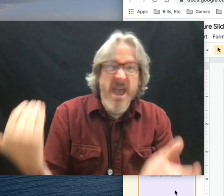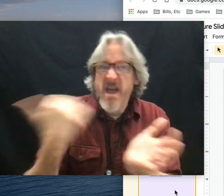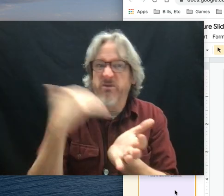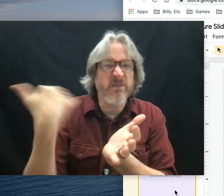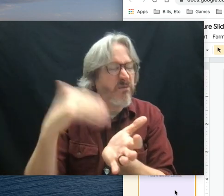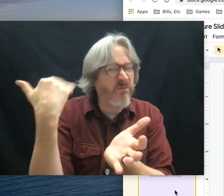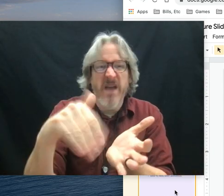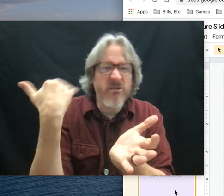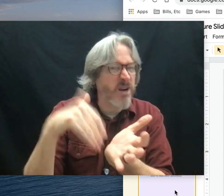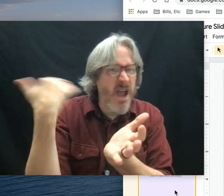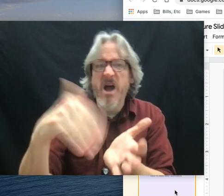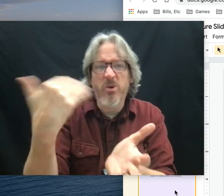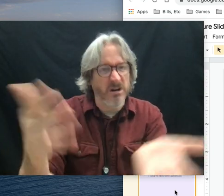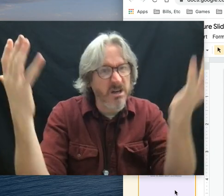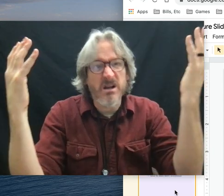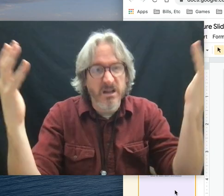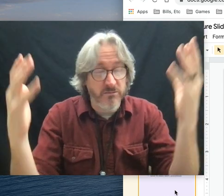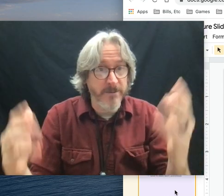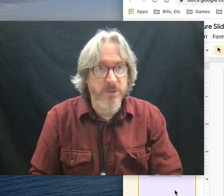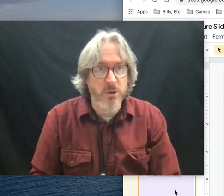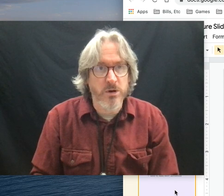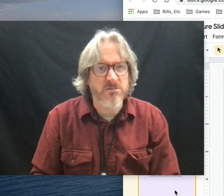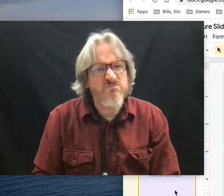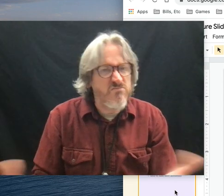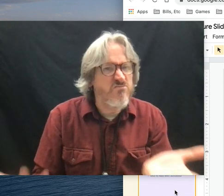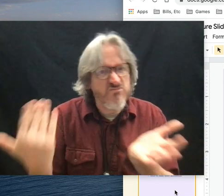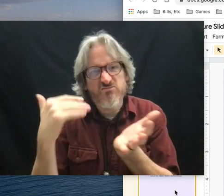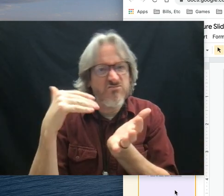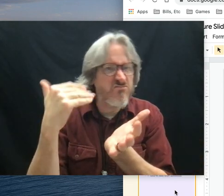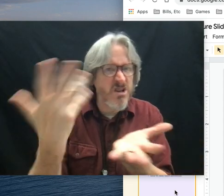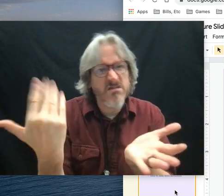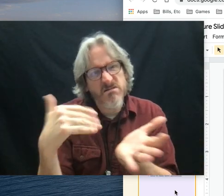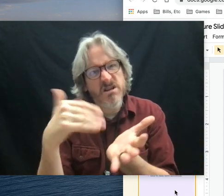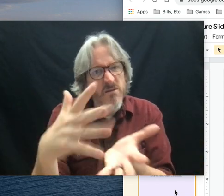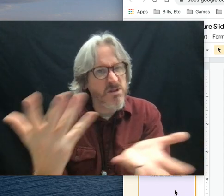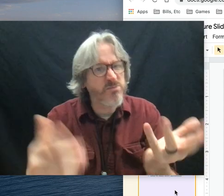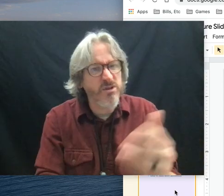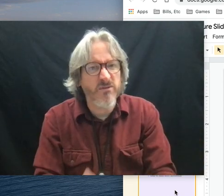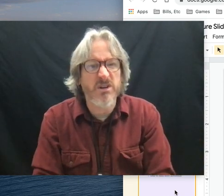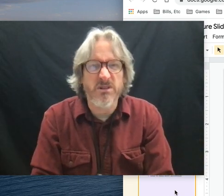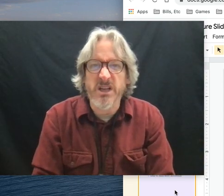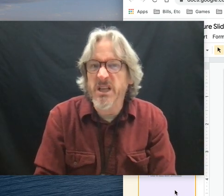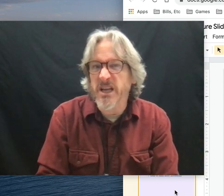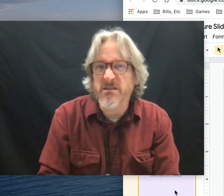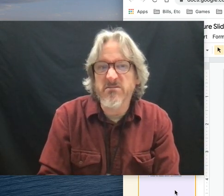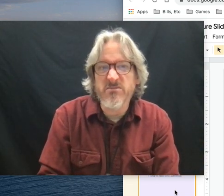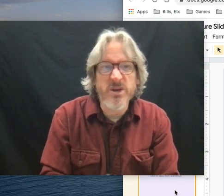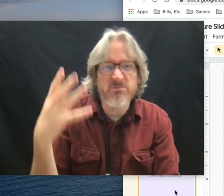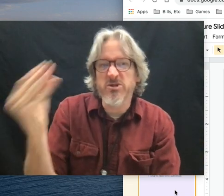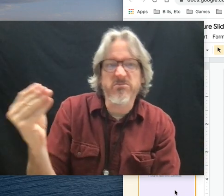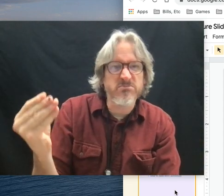call me every hour, God, right? Or it happens pretty frequently,